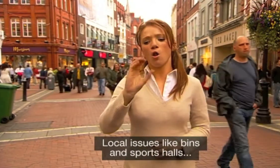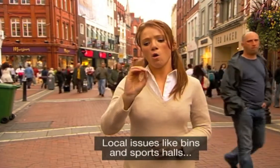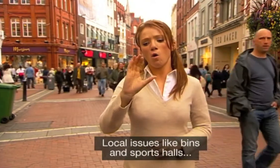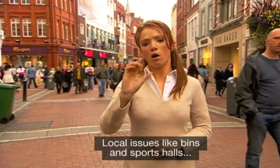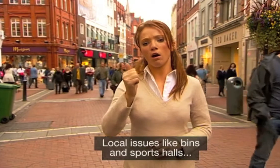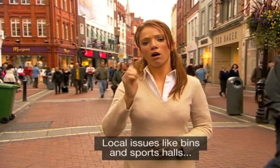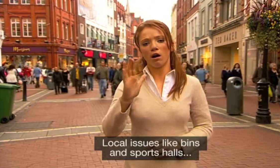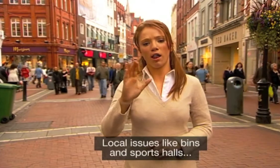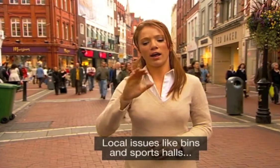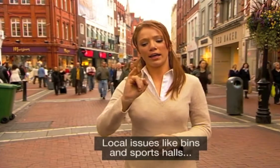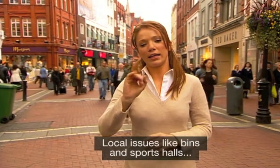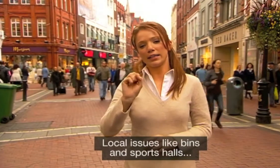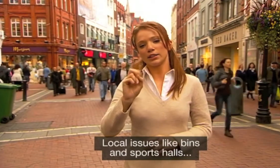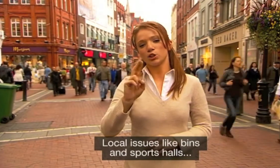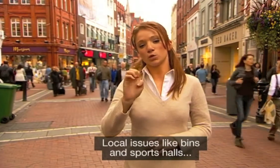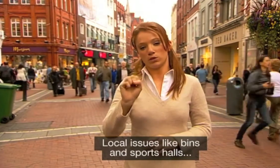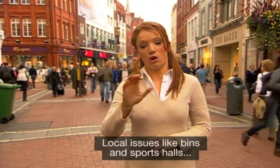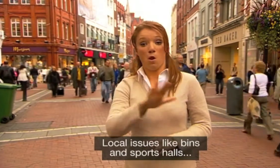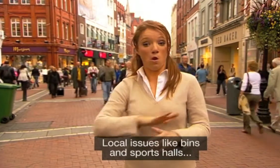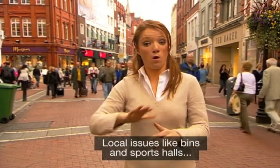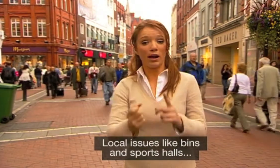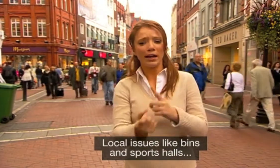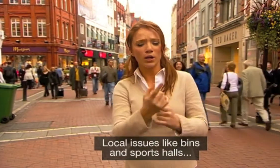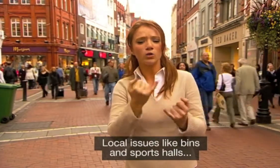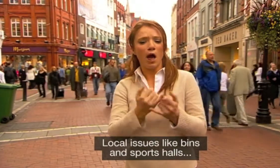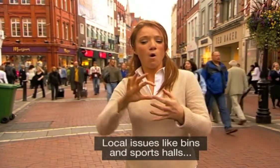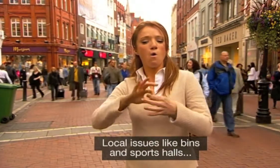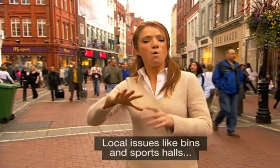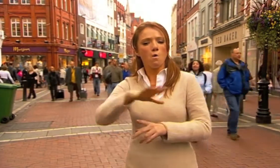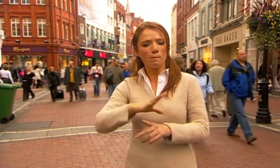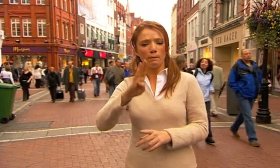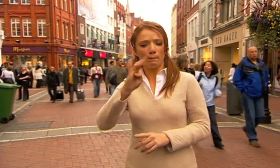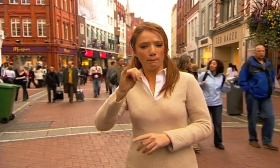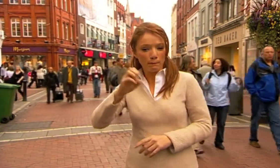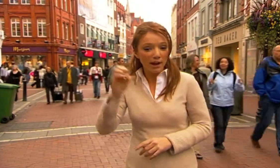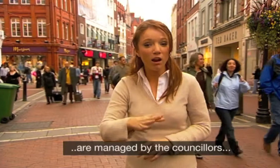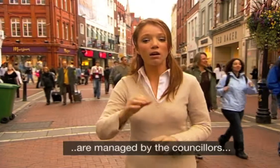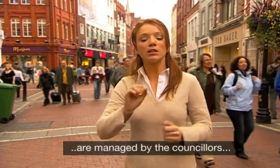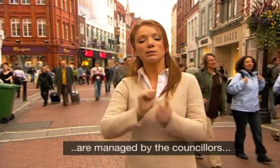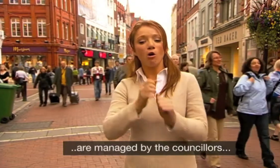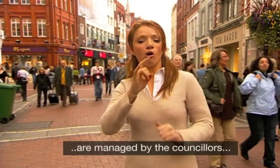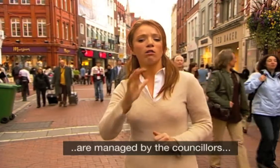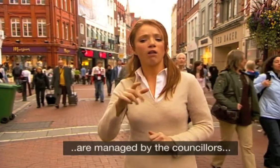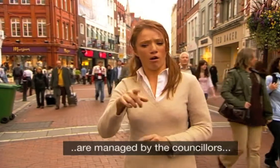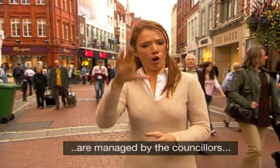issues like bins and sports halls are managed by